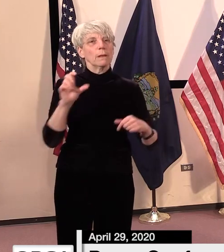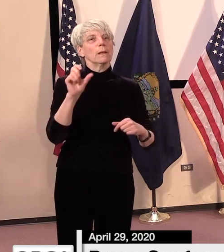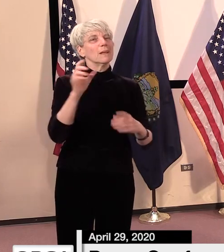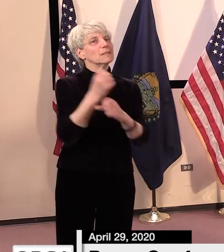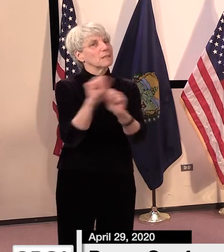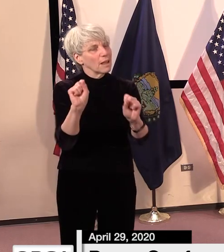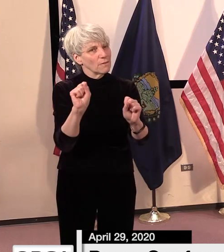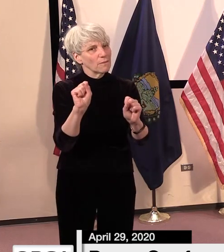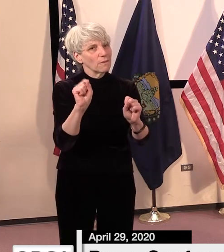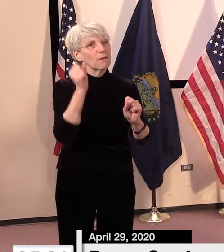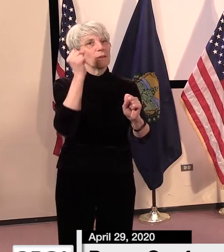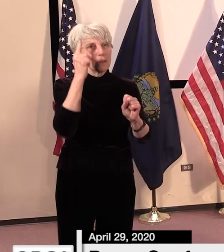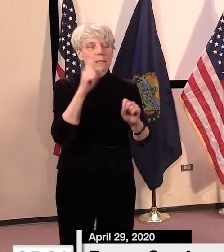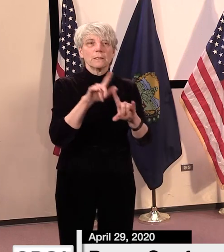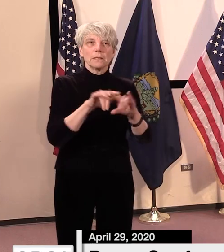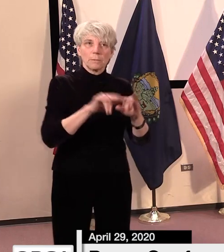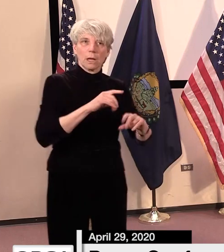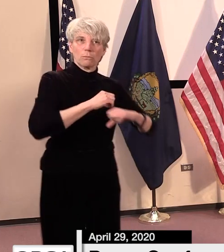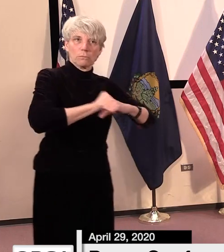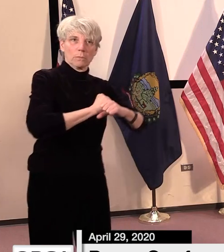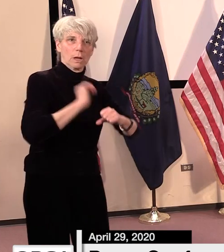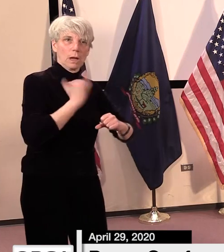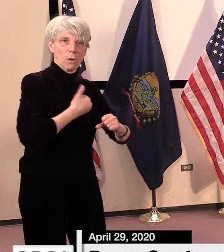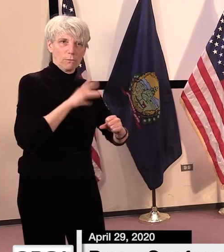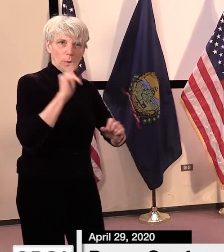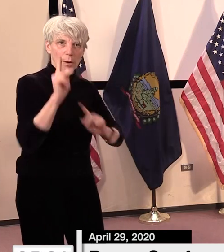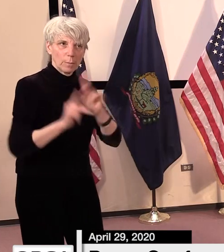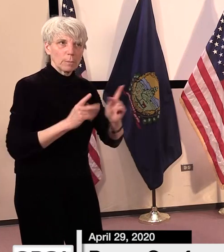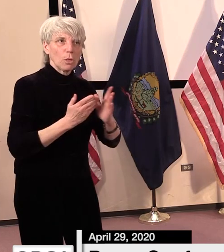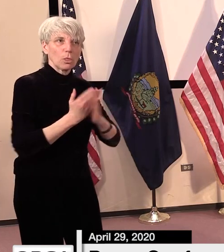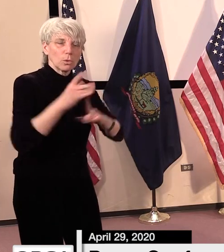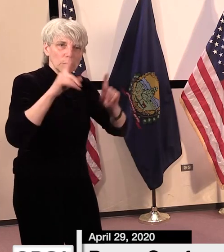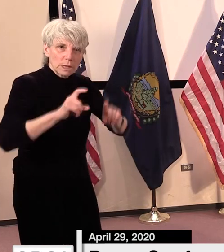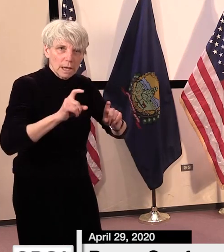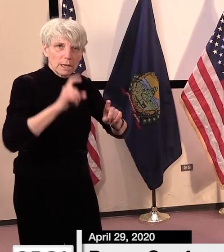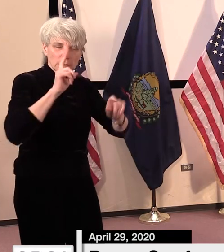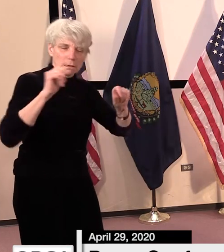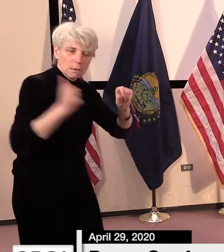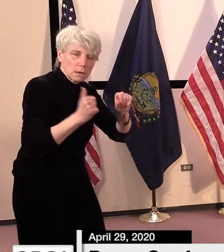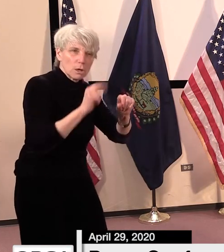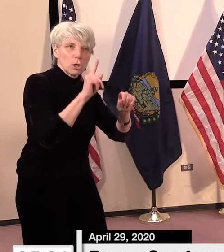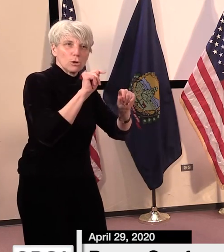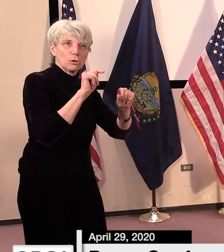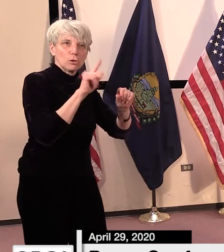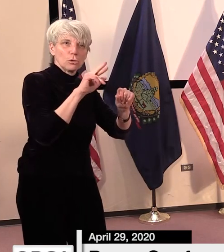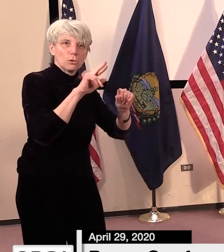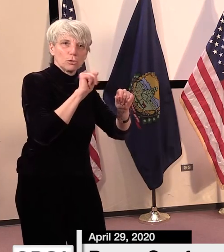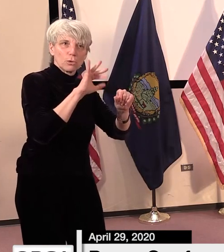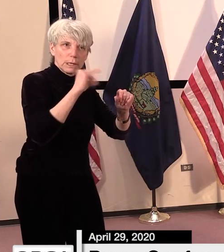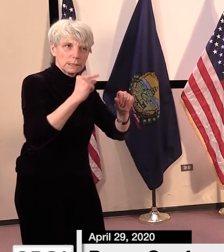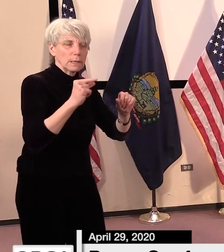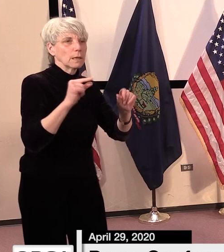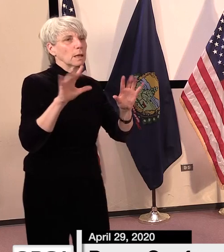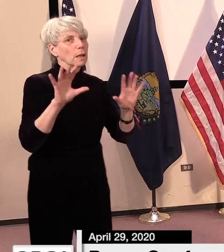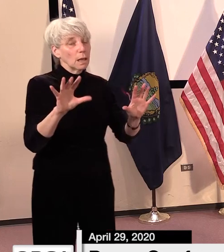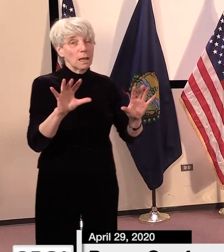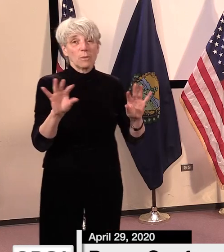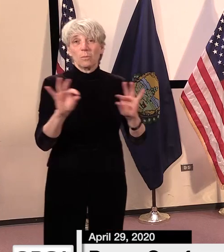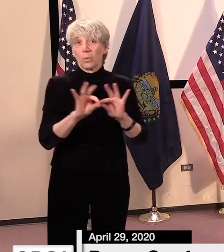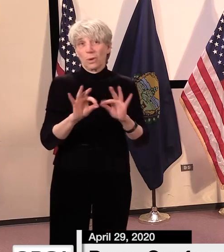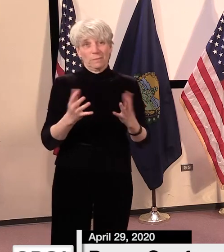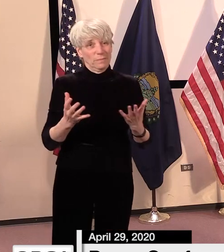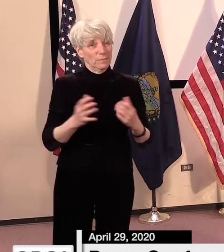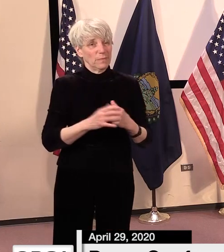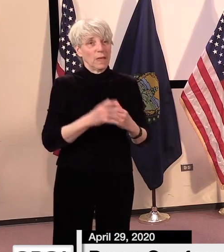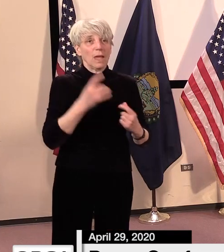continuing to trace and track. So this is just the way we're doing things. Again, we're contemplating